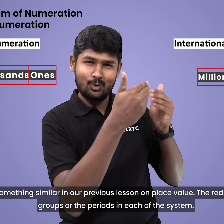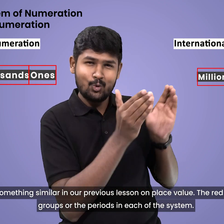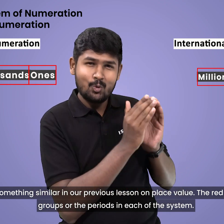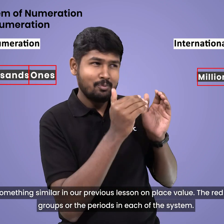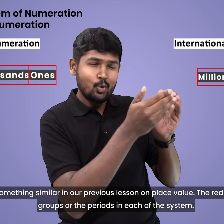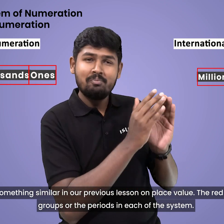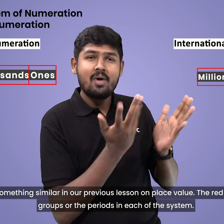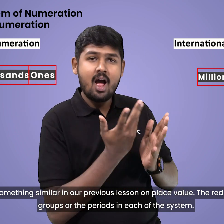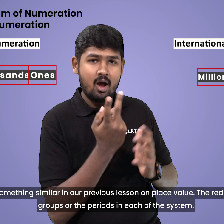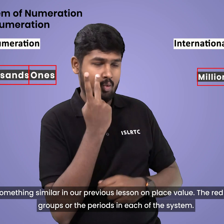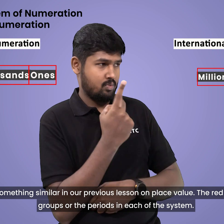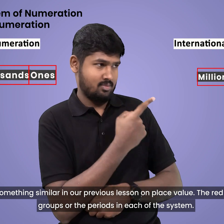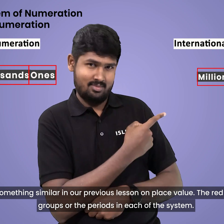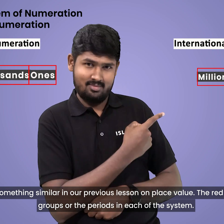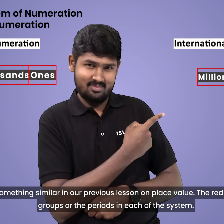system.